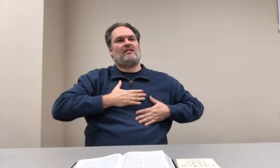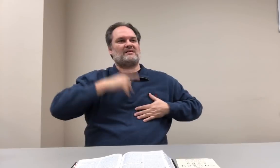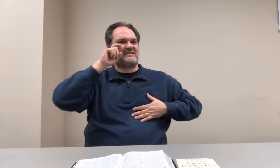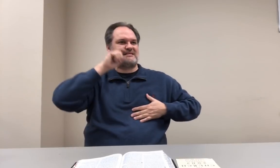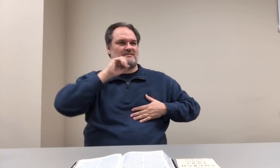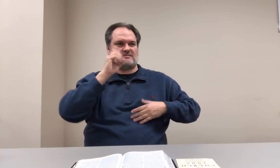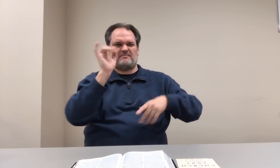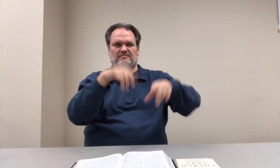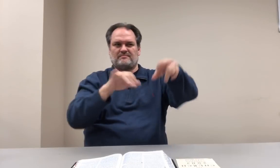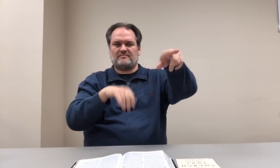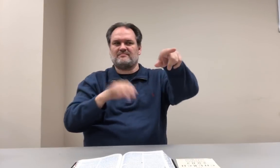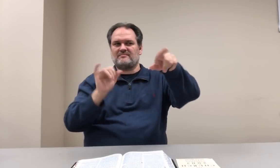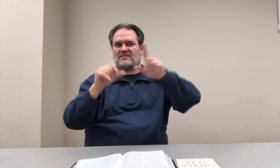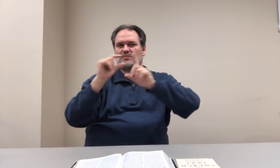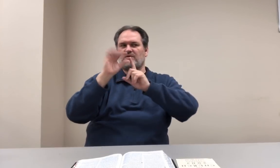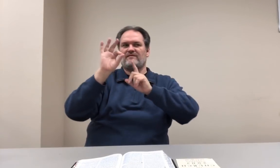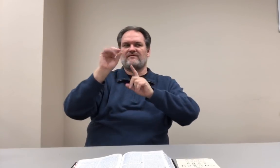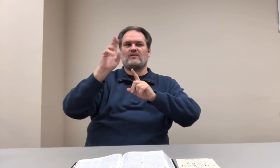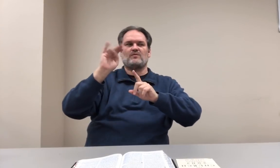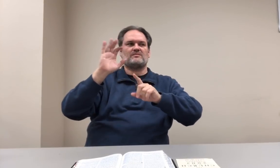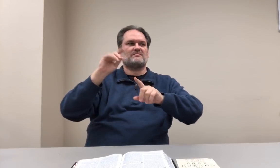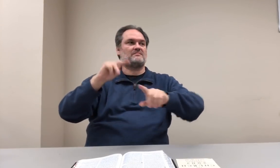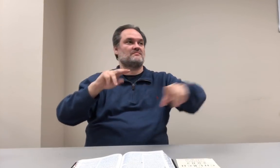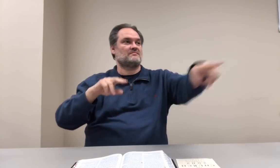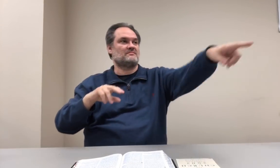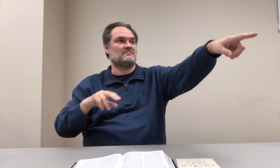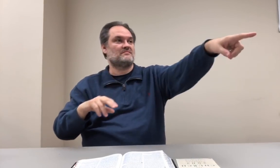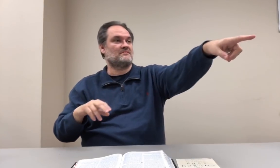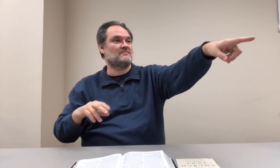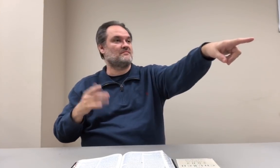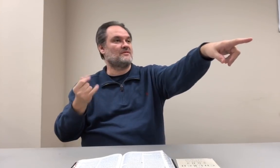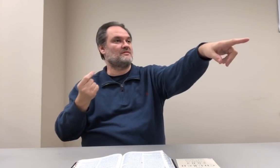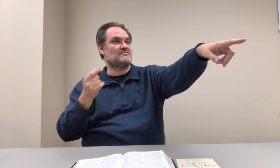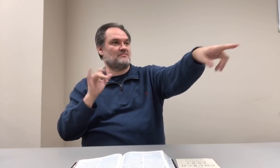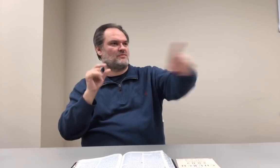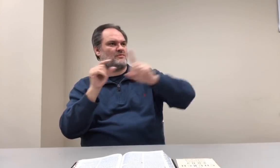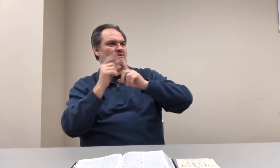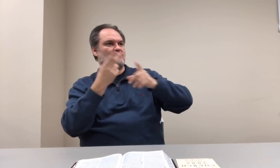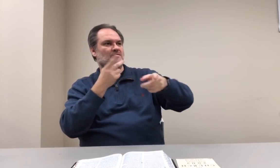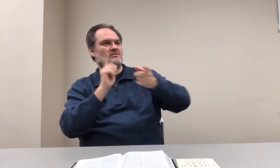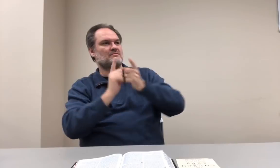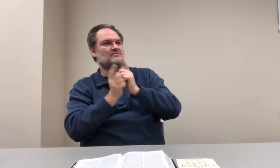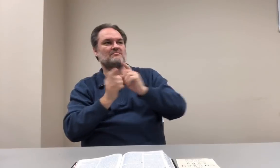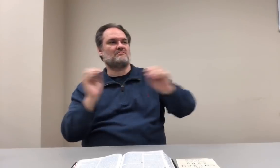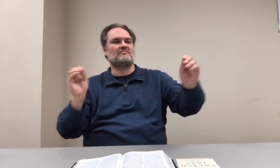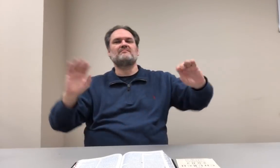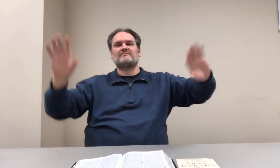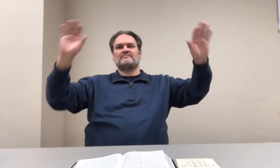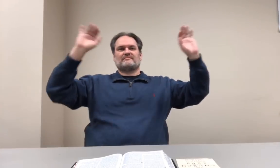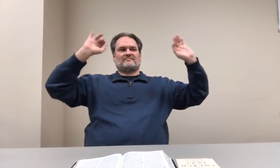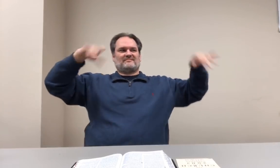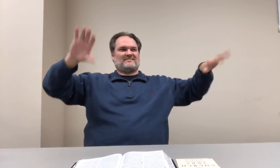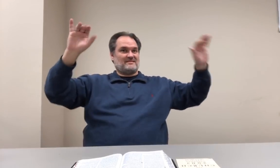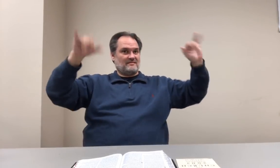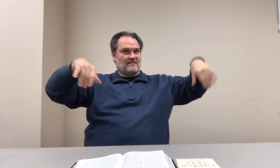God, that He is eternal, incomprehensible, invisible, immutable, infinite,